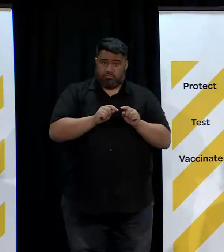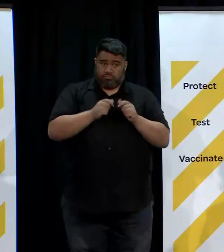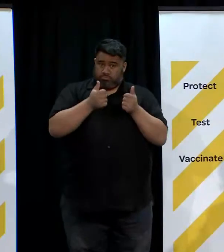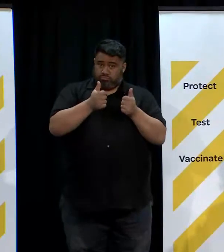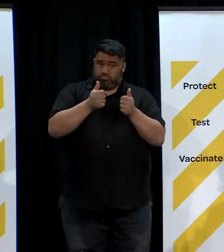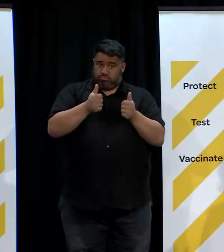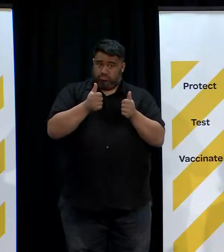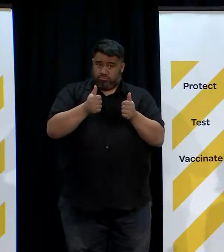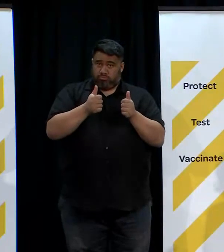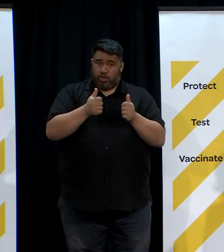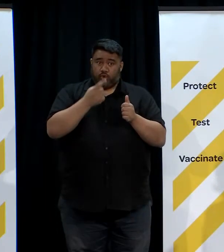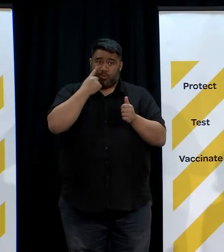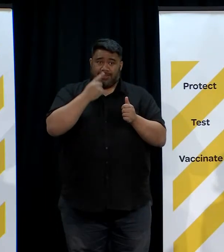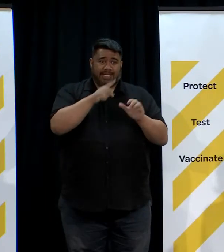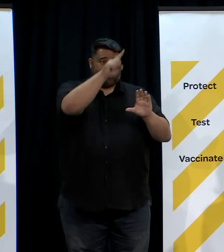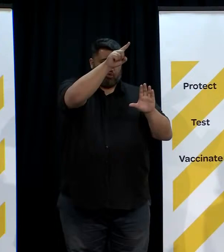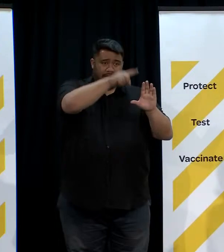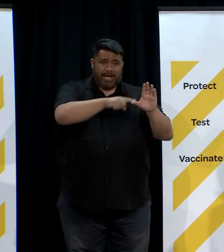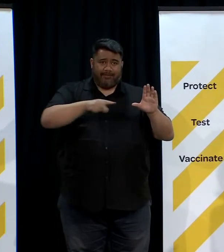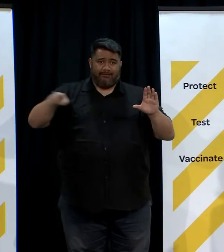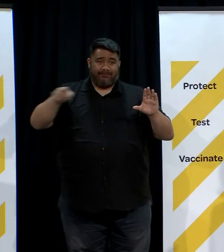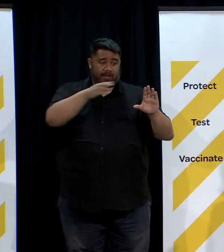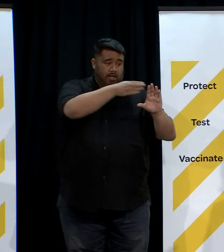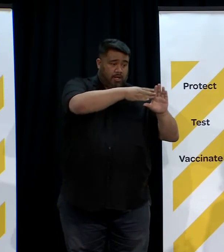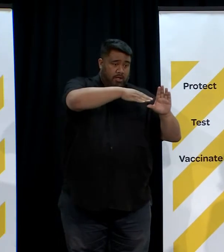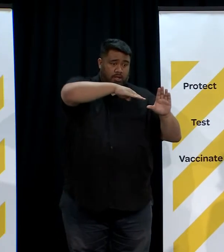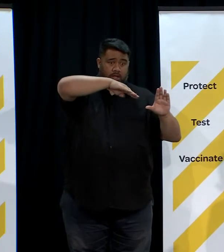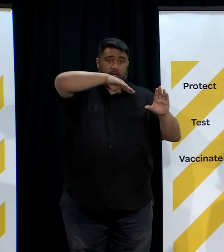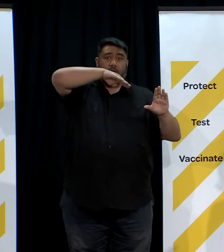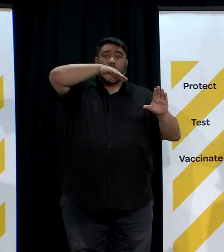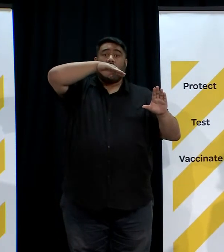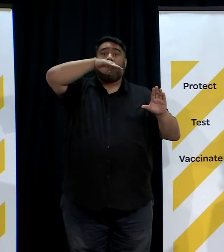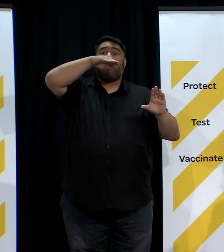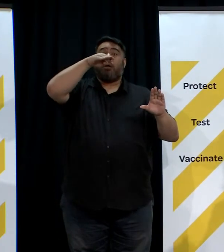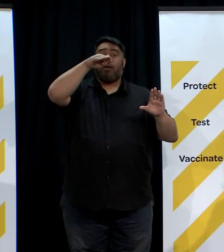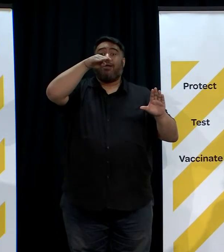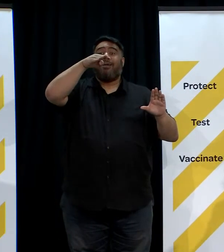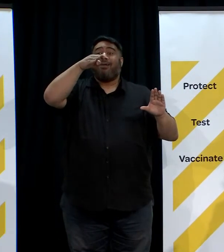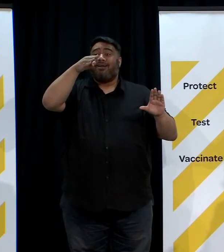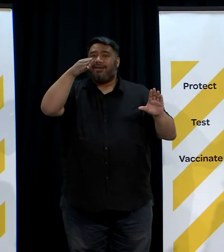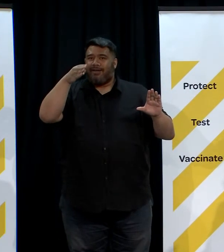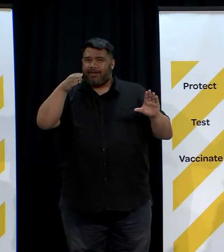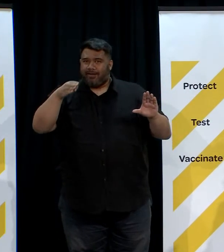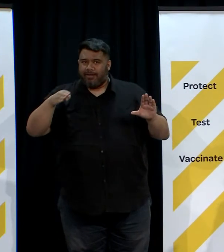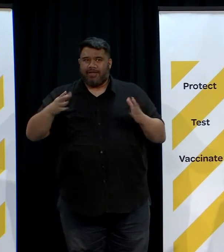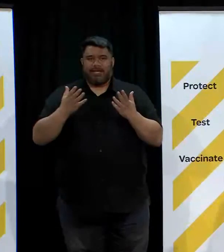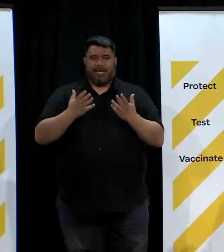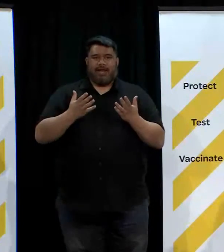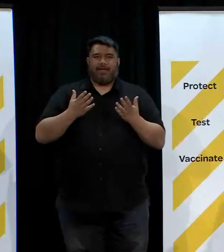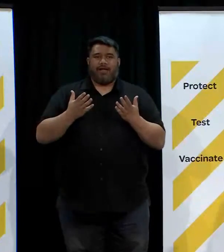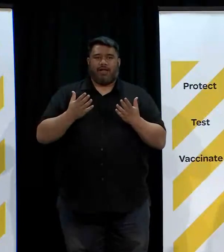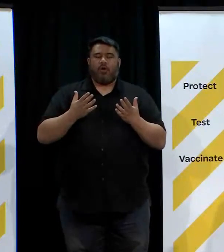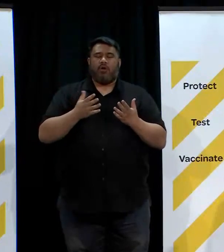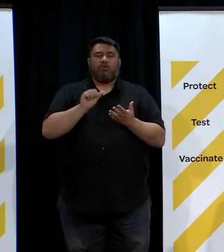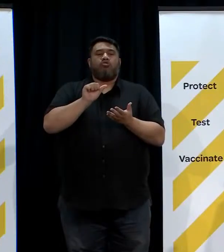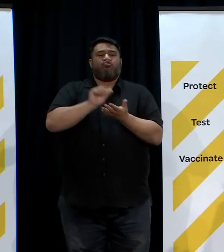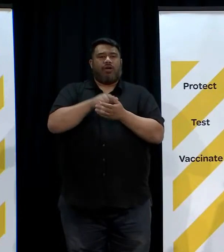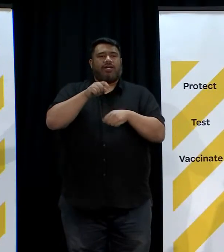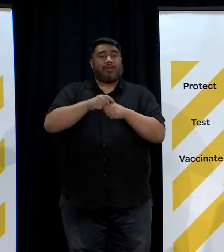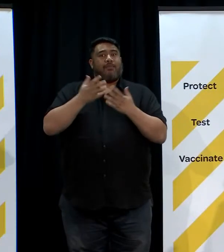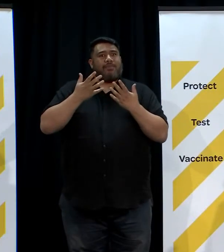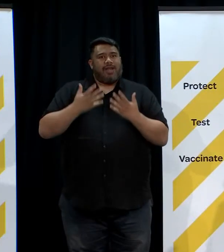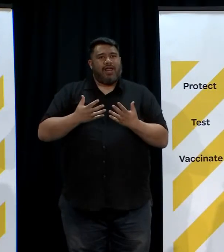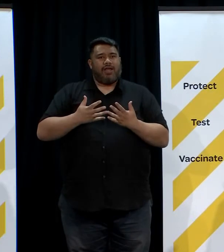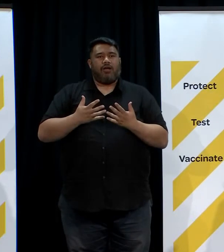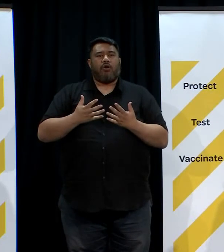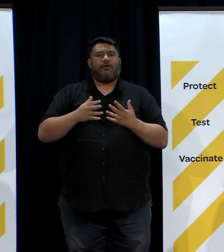shaped epidemic curve, our number of cases is coming down. We're now at that point in the outbreak, as has happened in previous outbreaks, where these cases